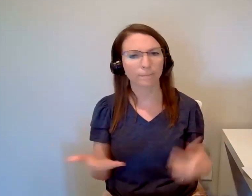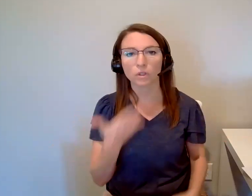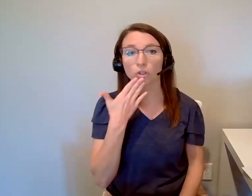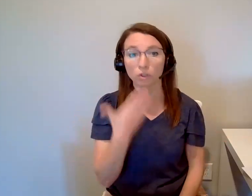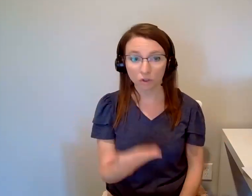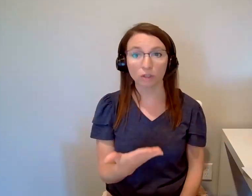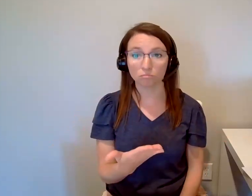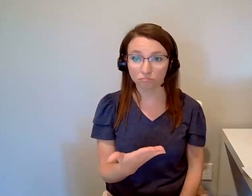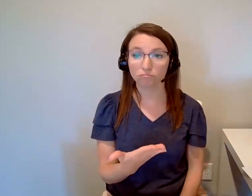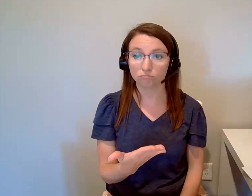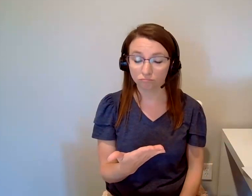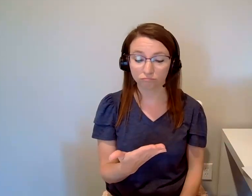Good.